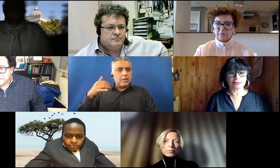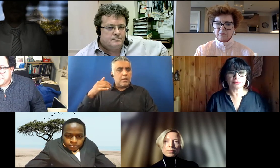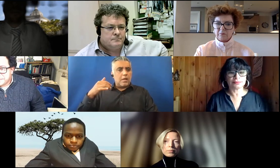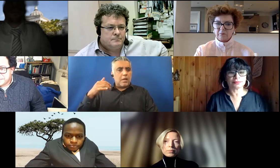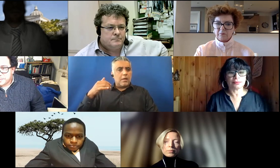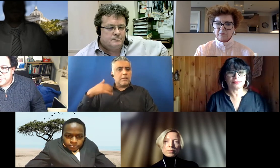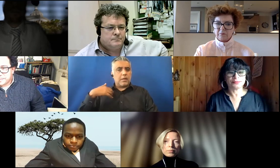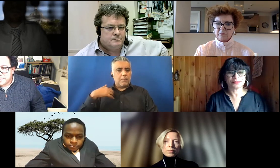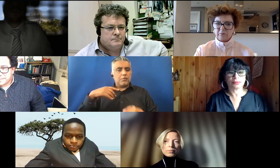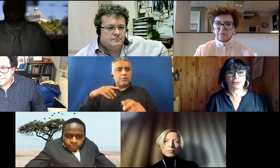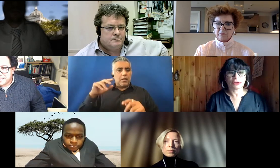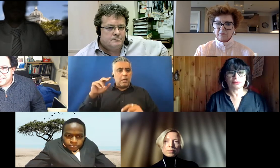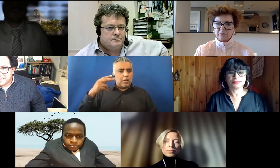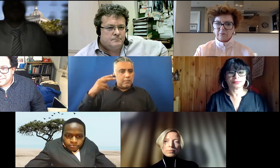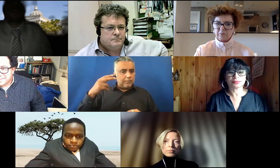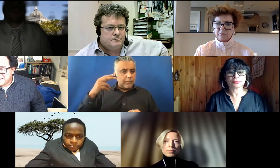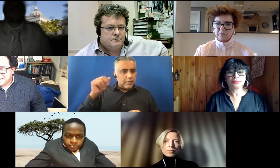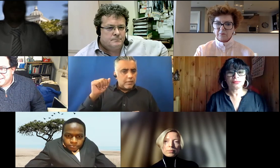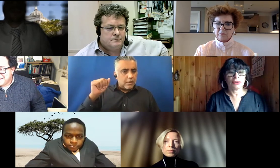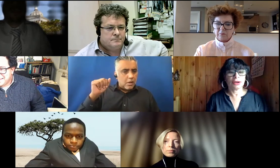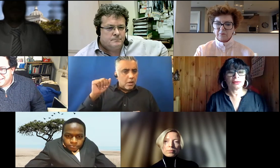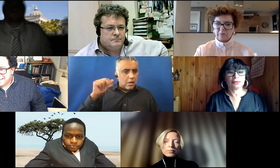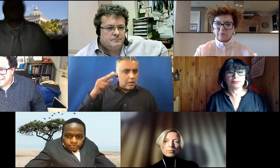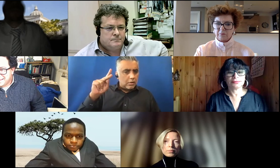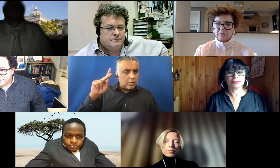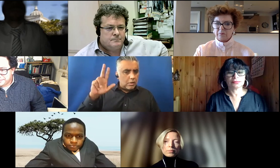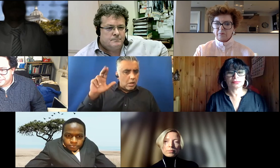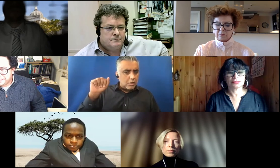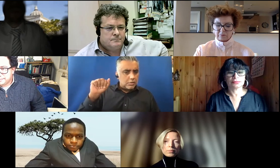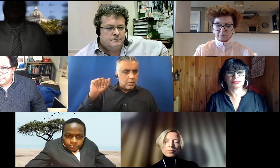we had Klaus Höckner from the Austrian Association of Blind People.